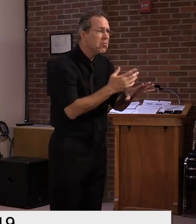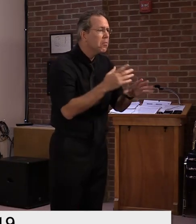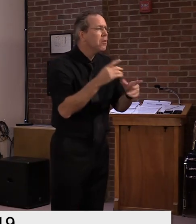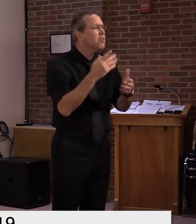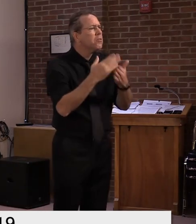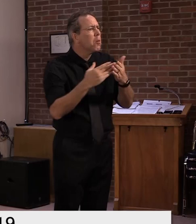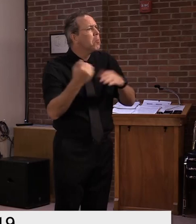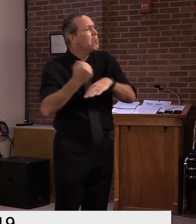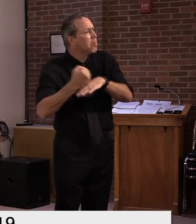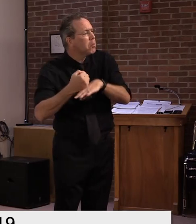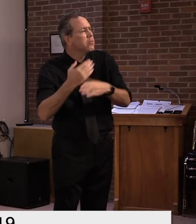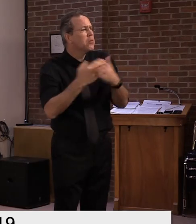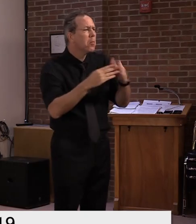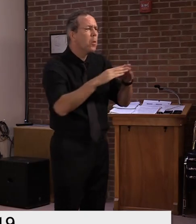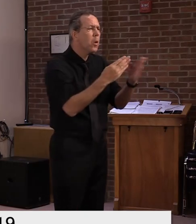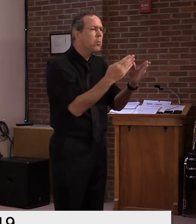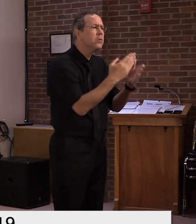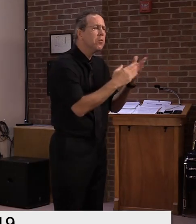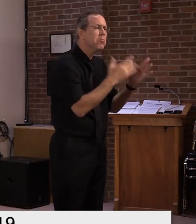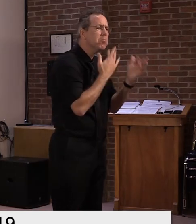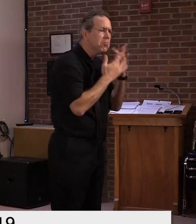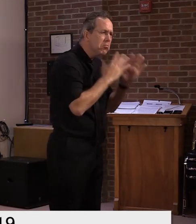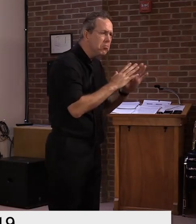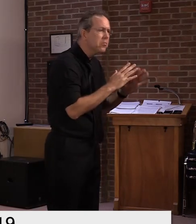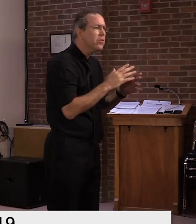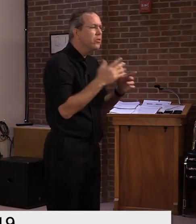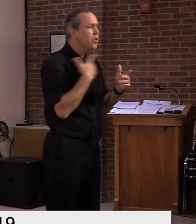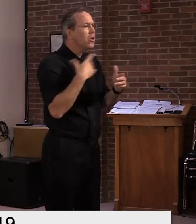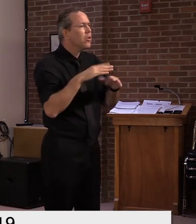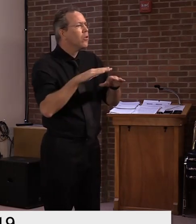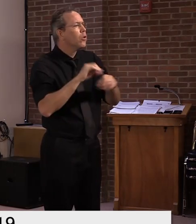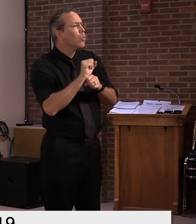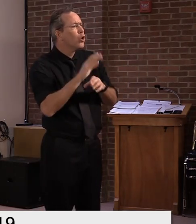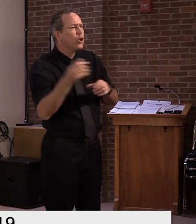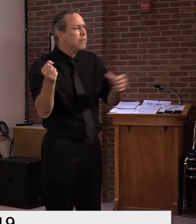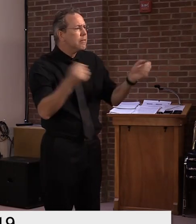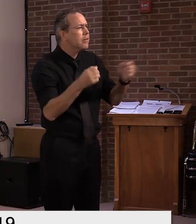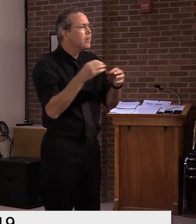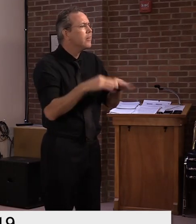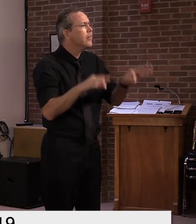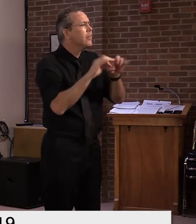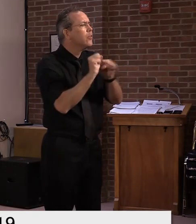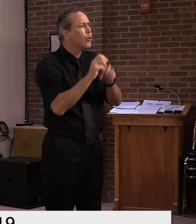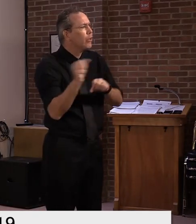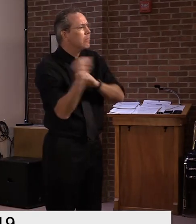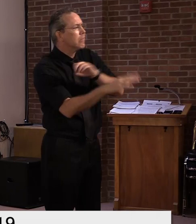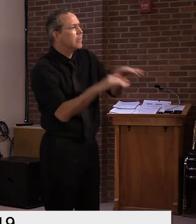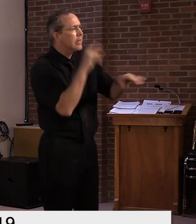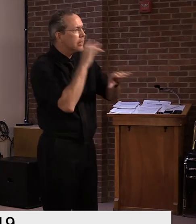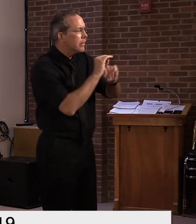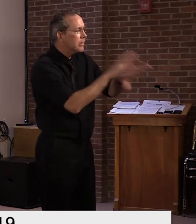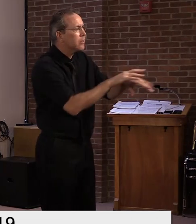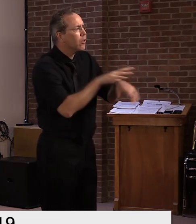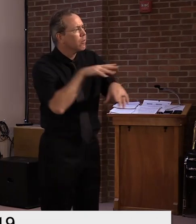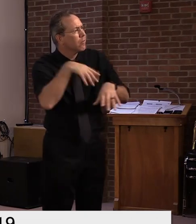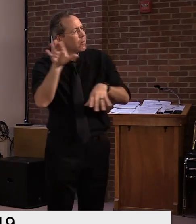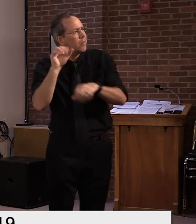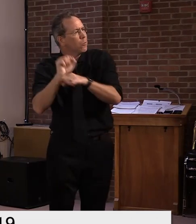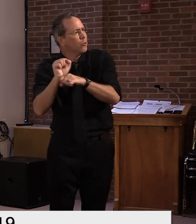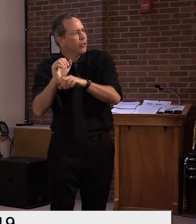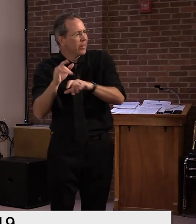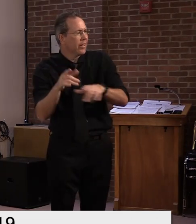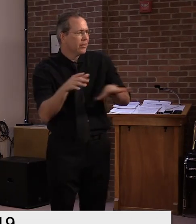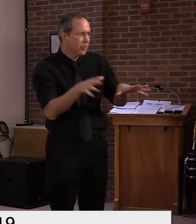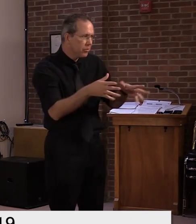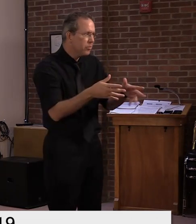the child care system, after we reopened because we kept the infrastructure in place by the funding of the